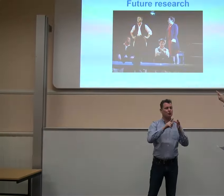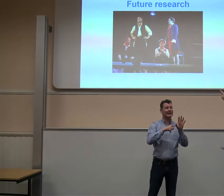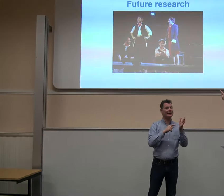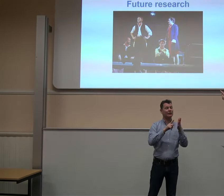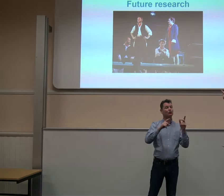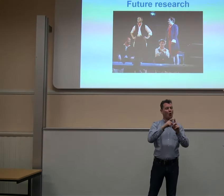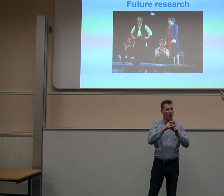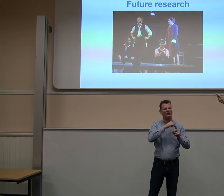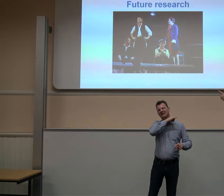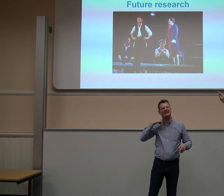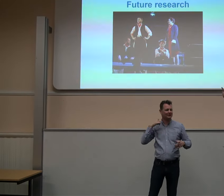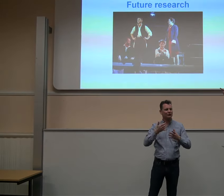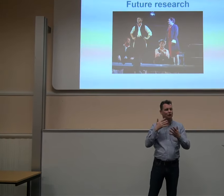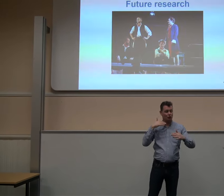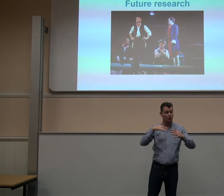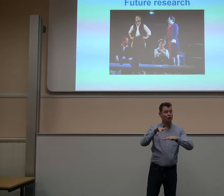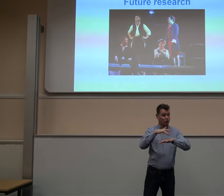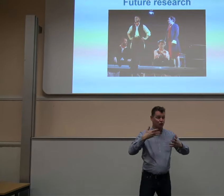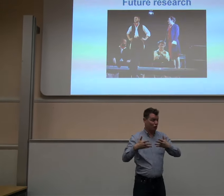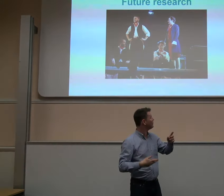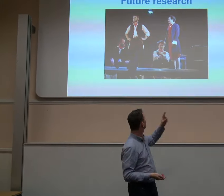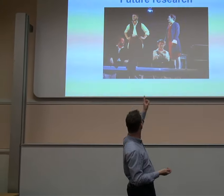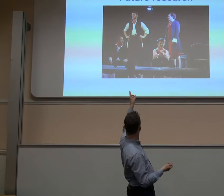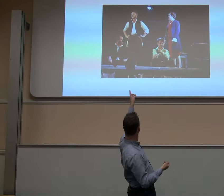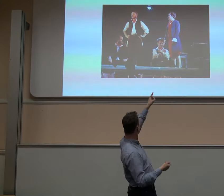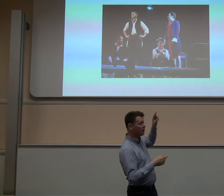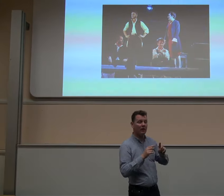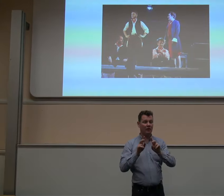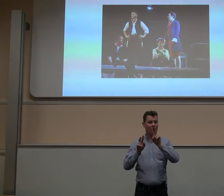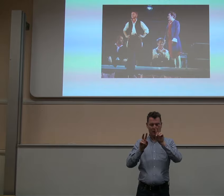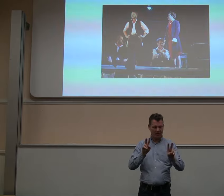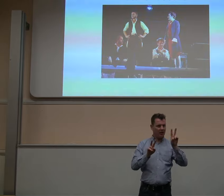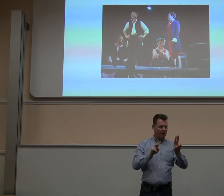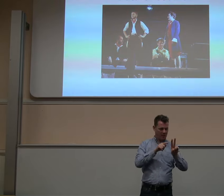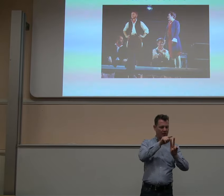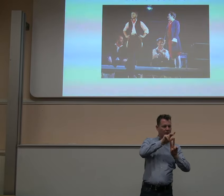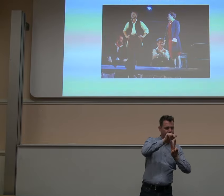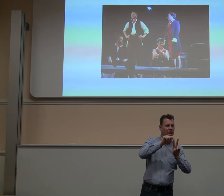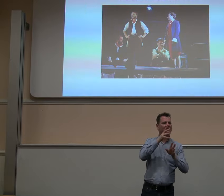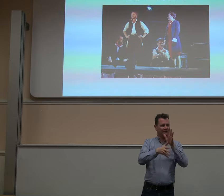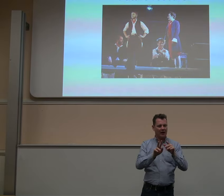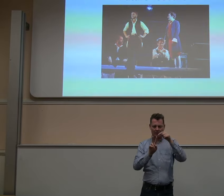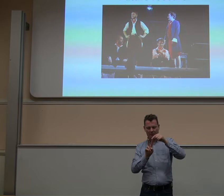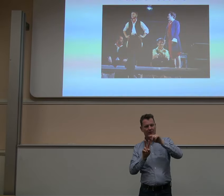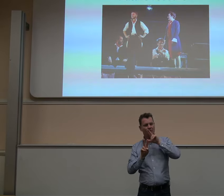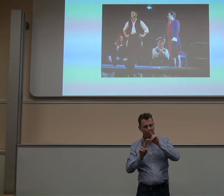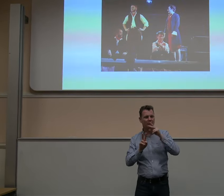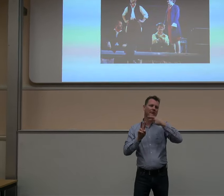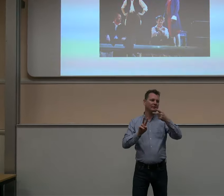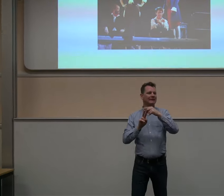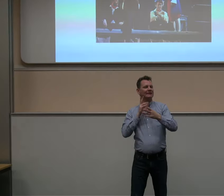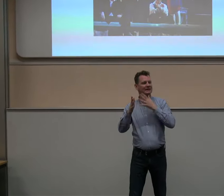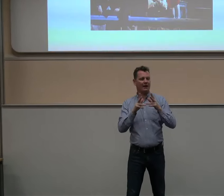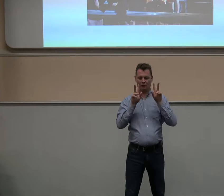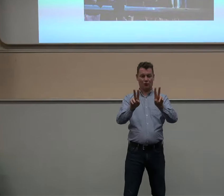People sitting down are signing for the two characters standing up. I want to look at the next stage, the stage where deaf people